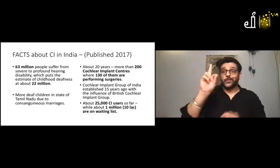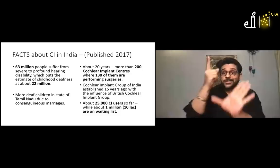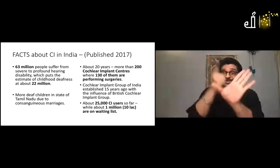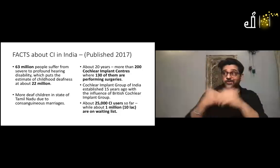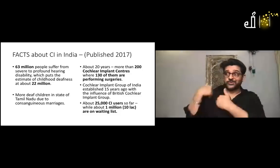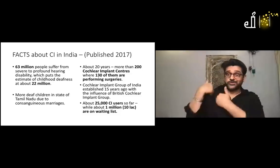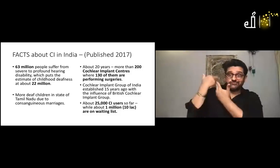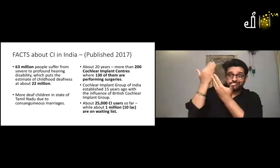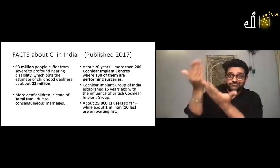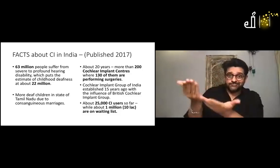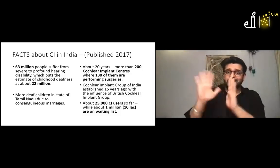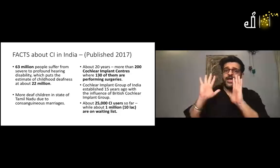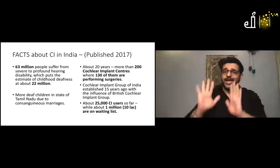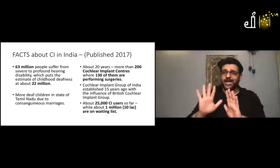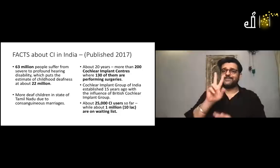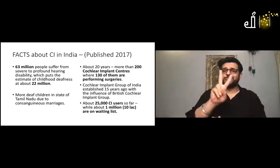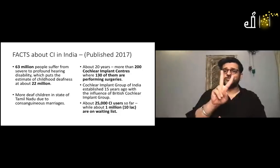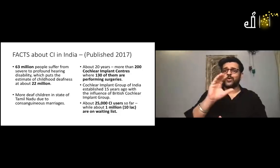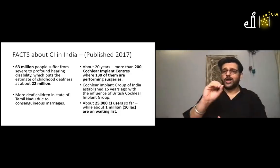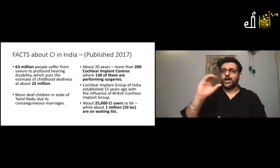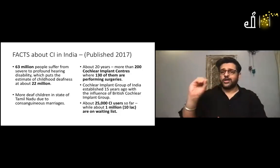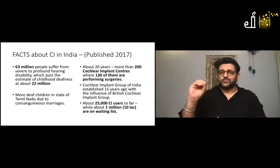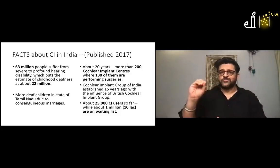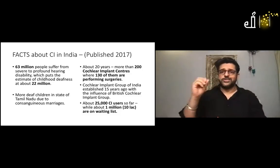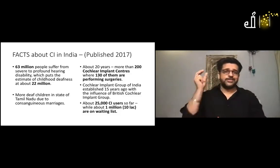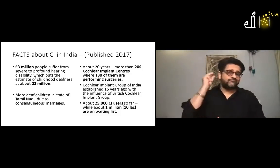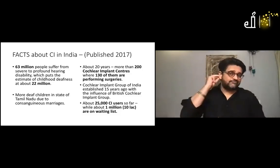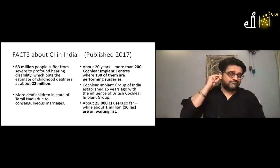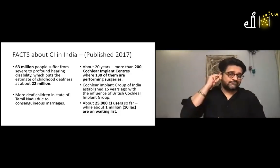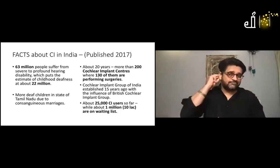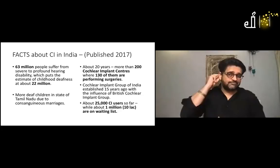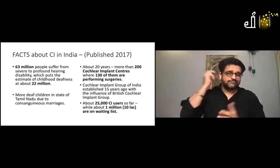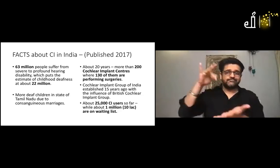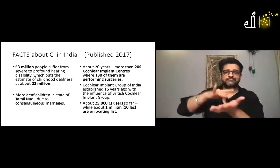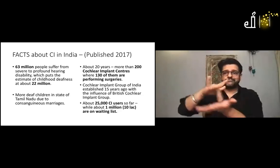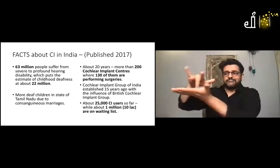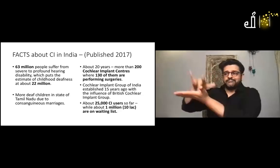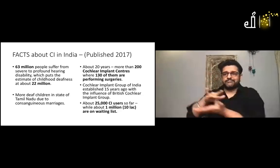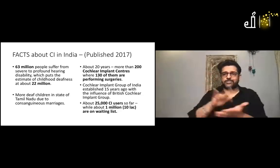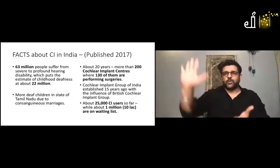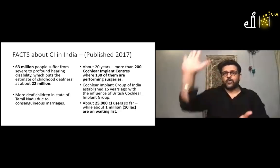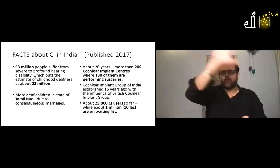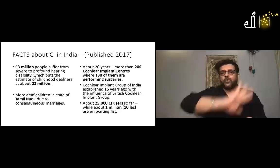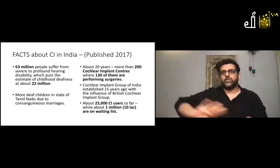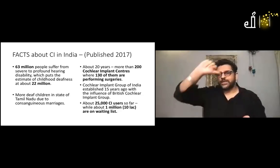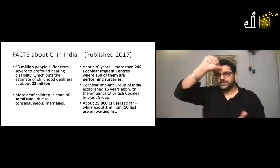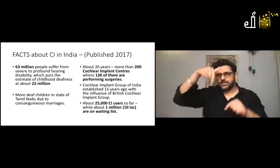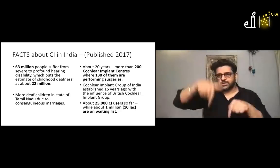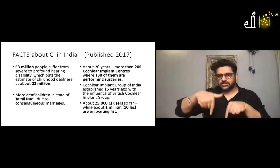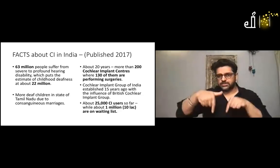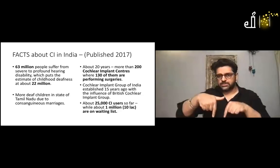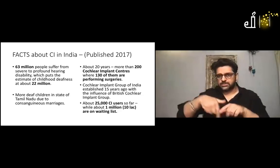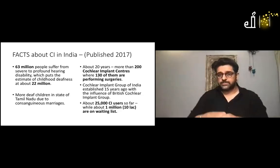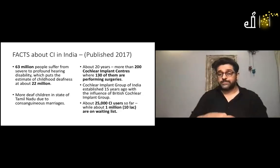having deaf children. That's what the research says. In 20 years, 200 cochlear implant setups